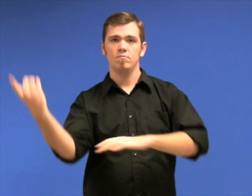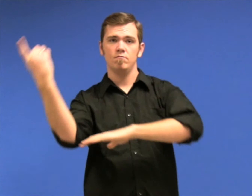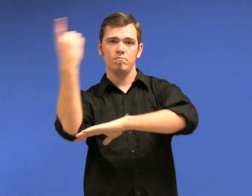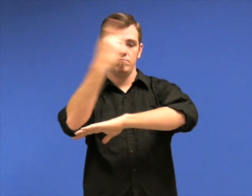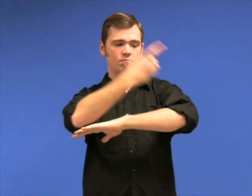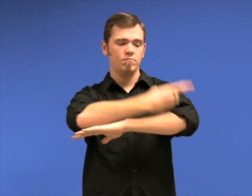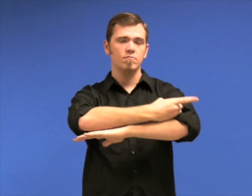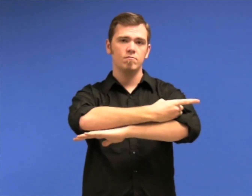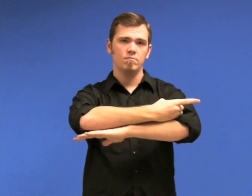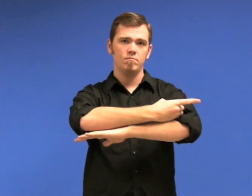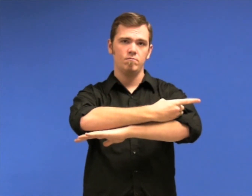today.